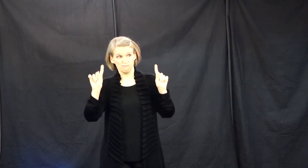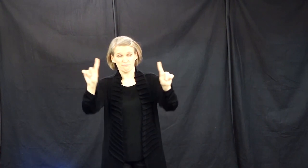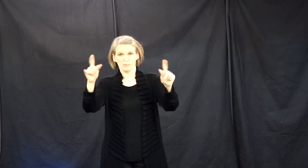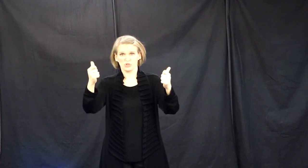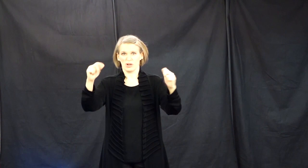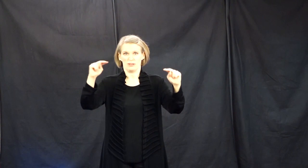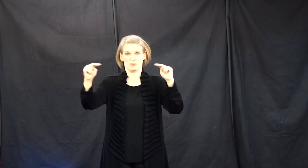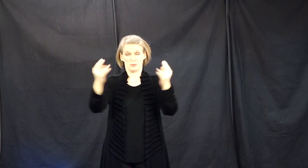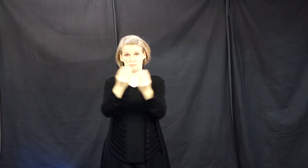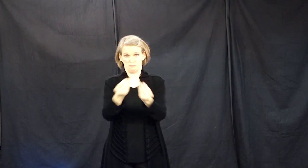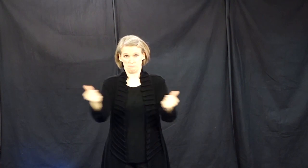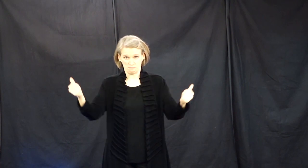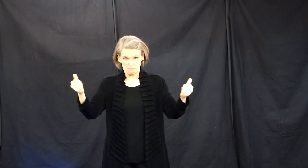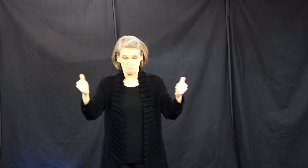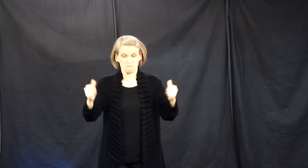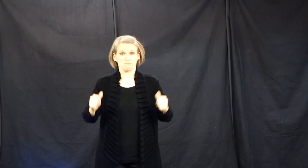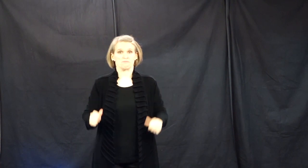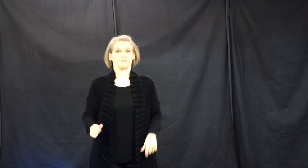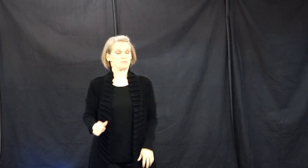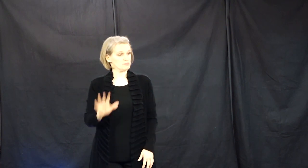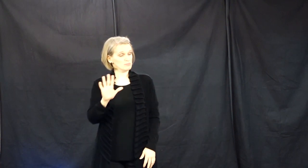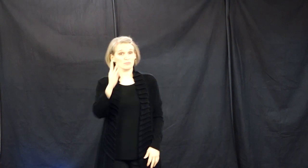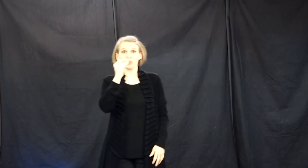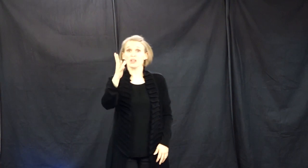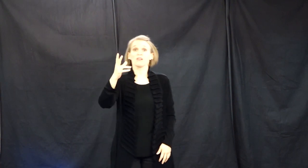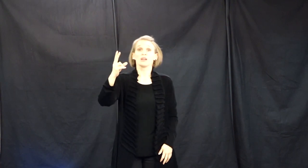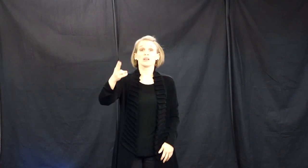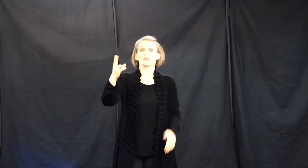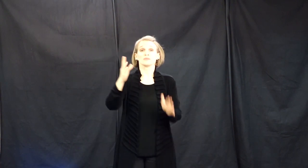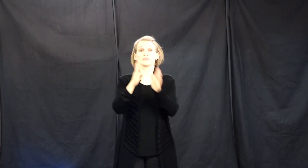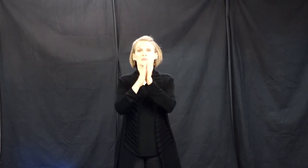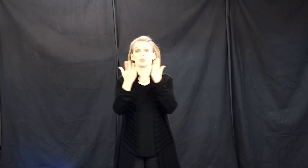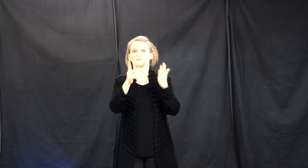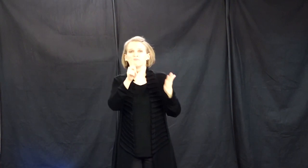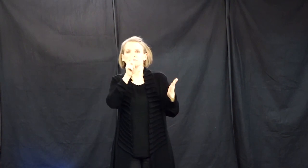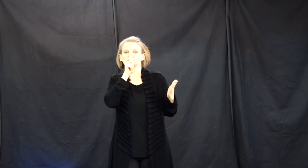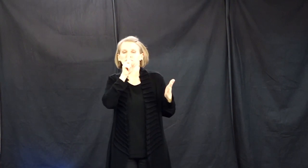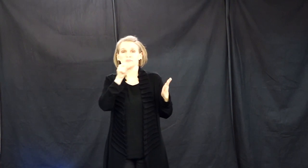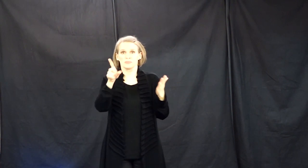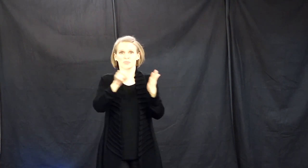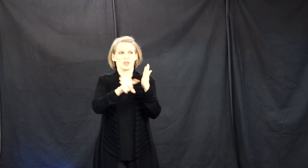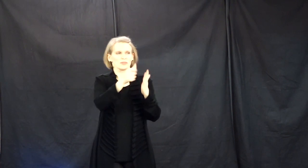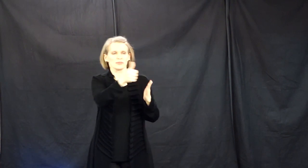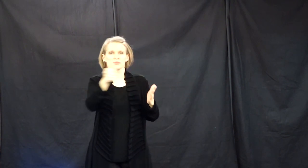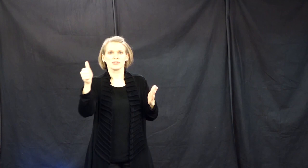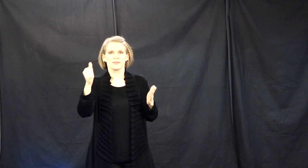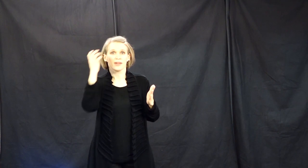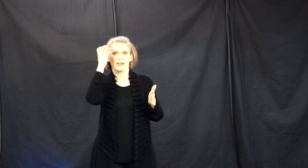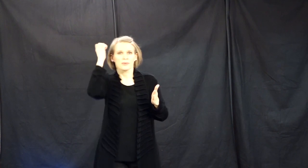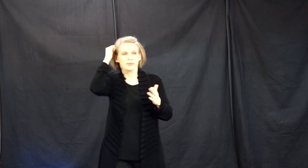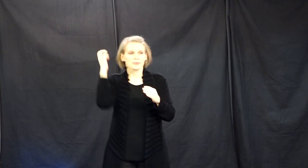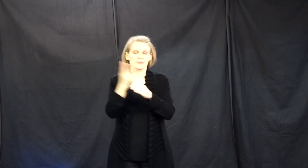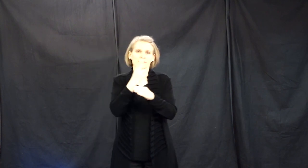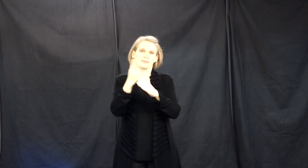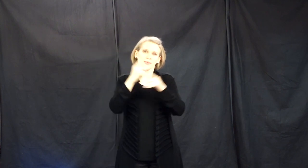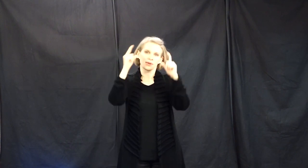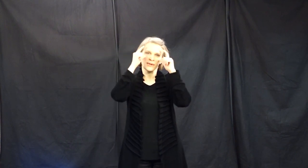can set the record straight. They won't teach you this in your classes, but look it up. Hamilton was wearing his glasses.